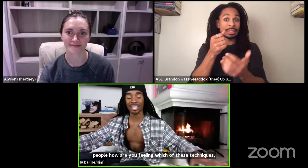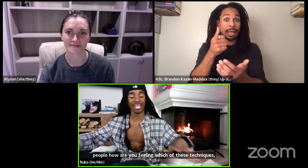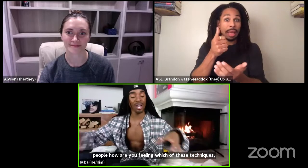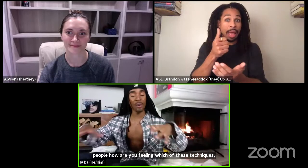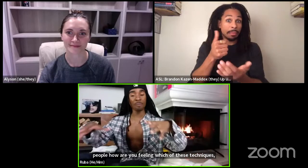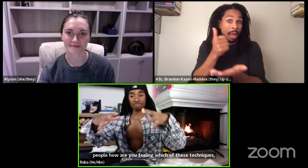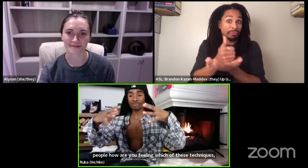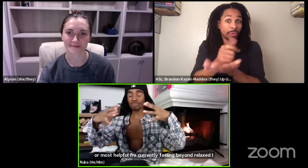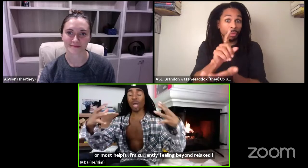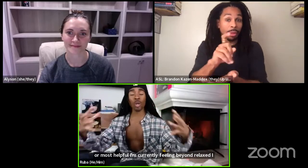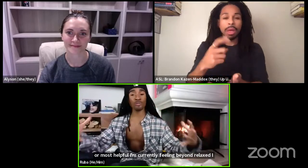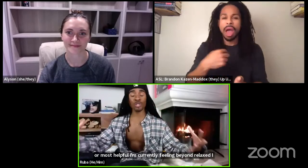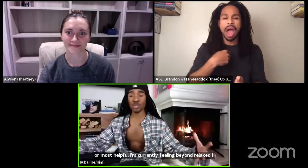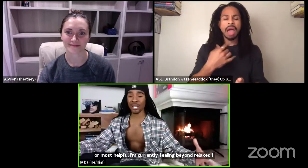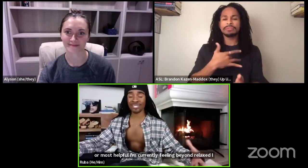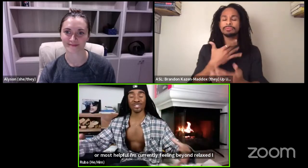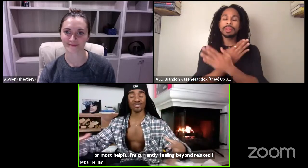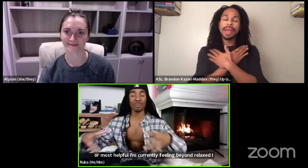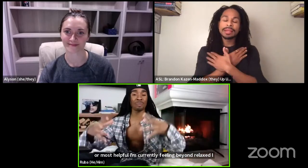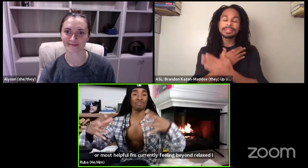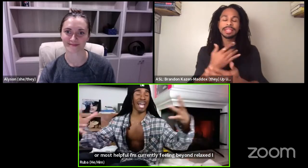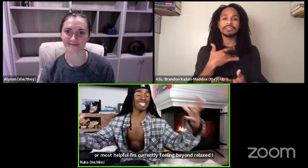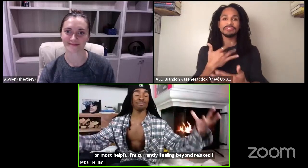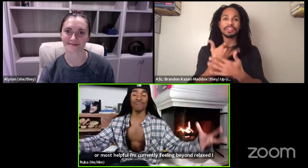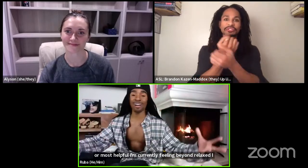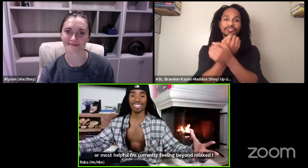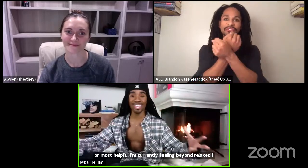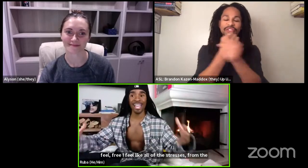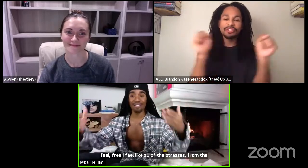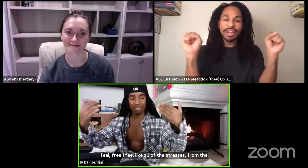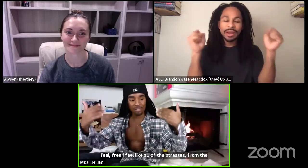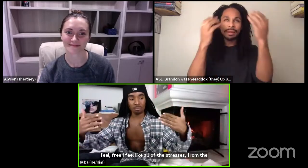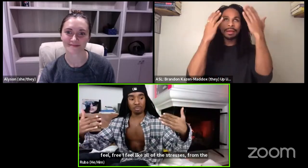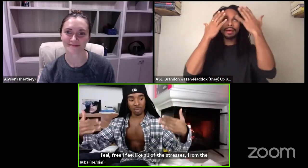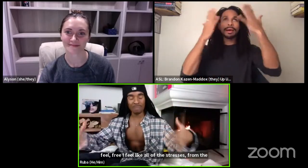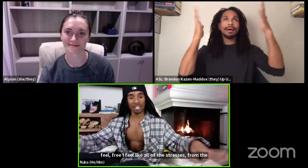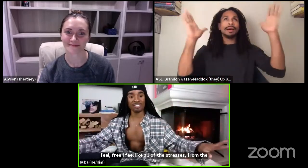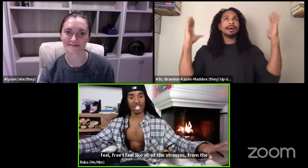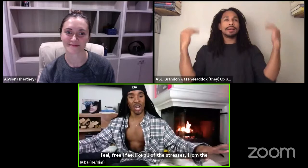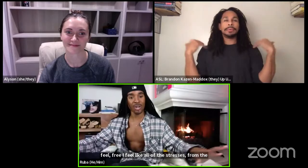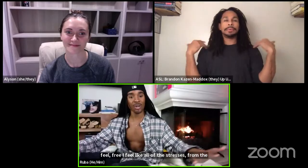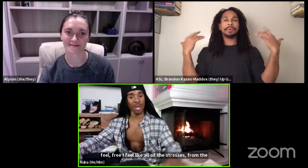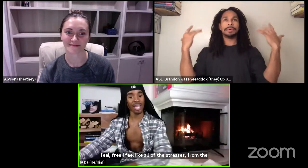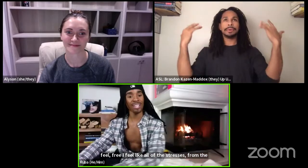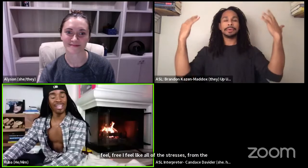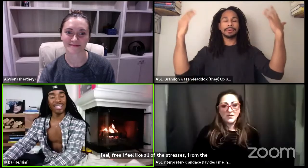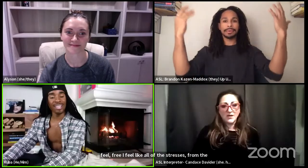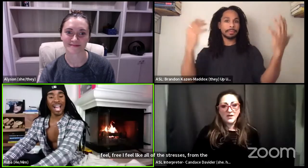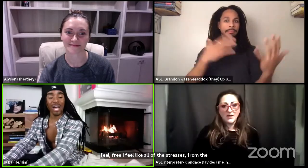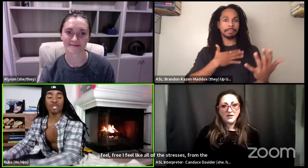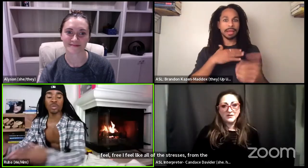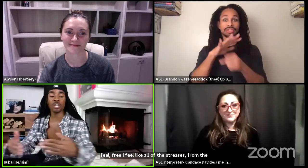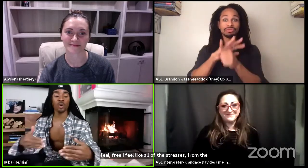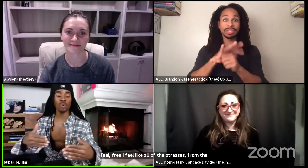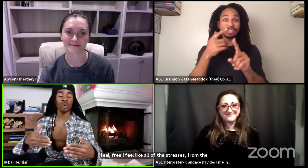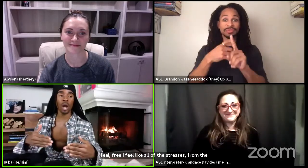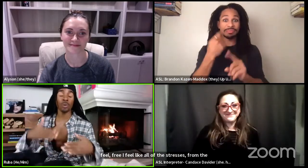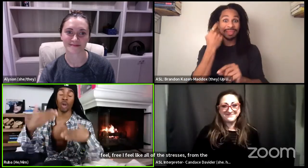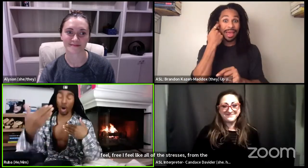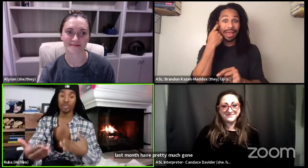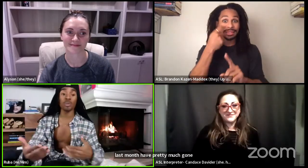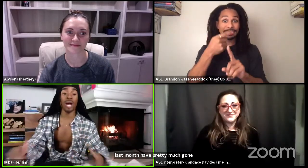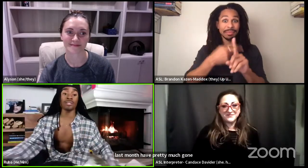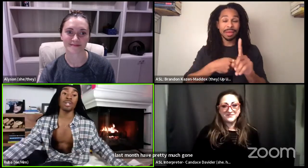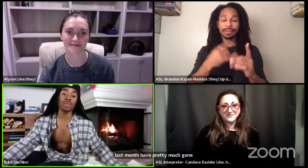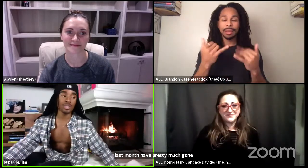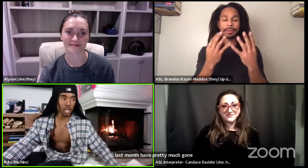I feel like all of the stresses from the last month have pretty much gone away. Now, I just wanna know, I